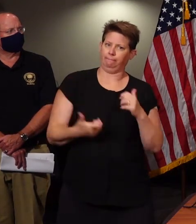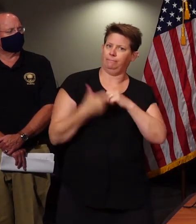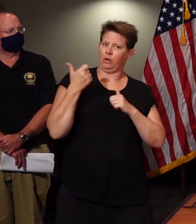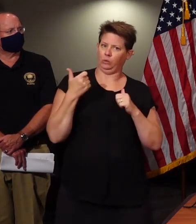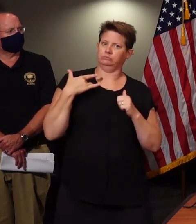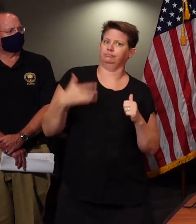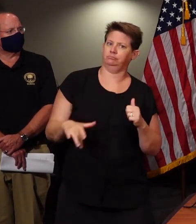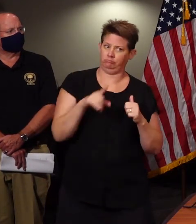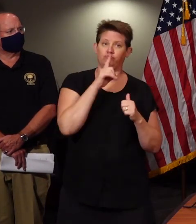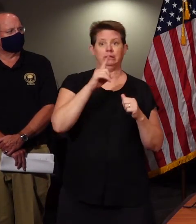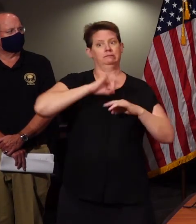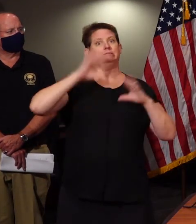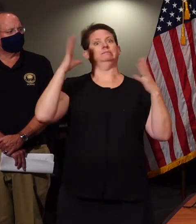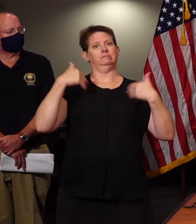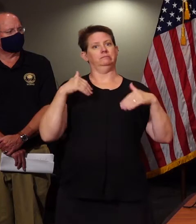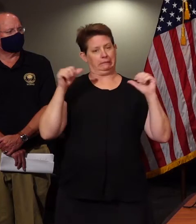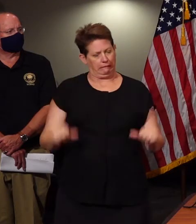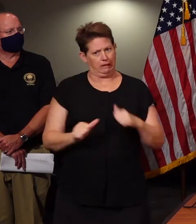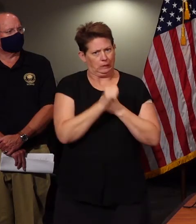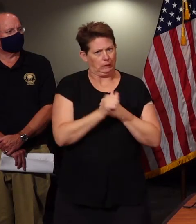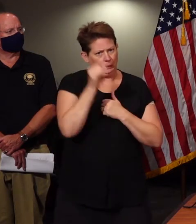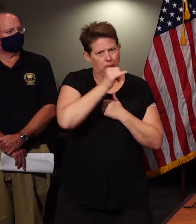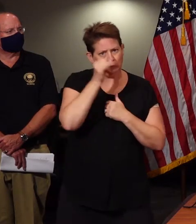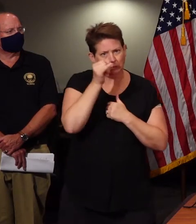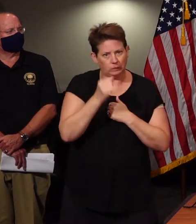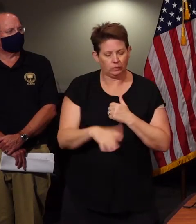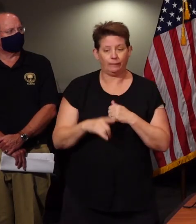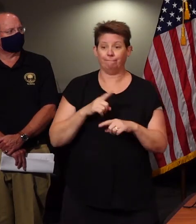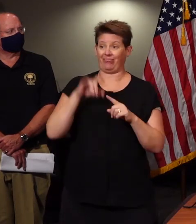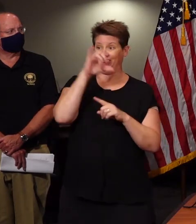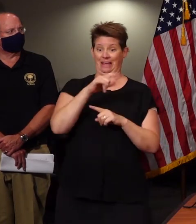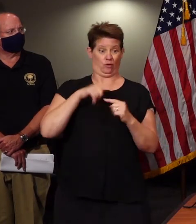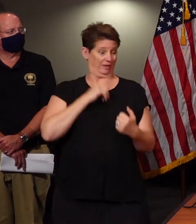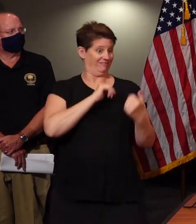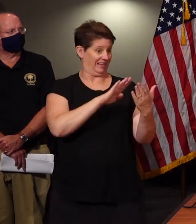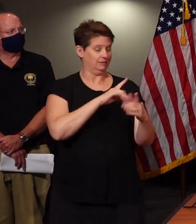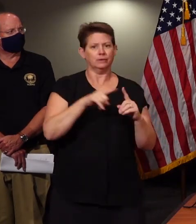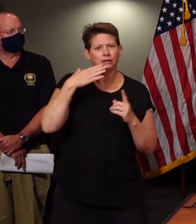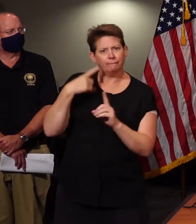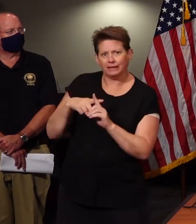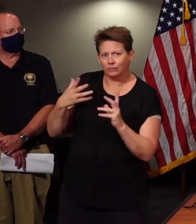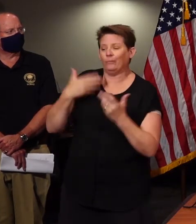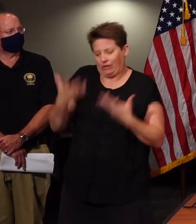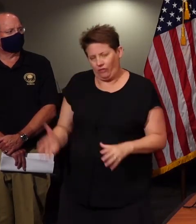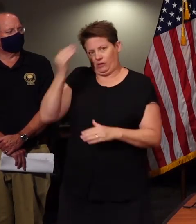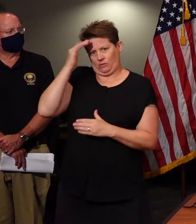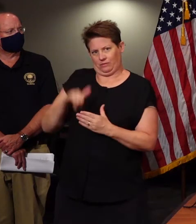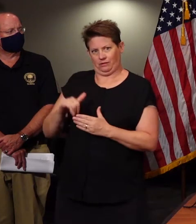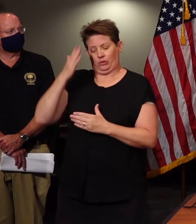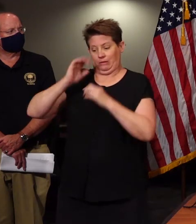dire straits right there. So that's what we're up against. But the good news is we know that, and we know how to prevent